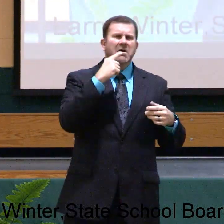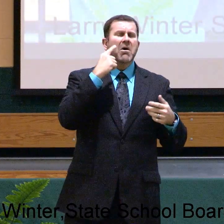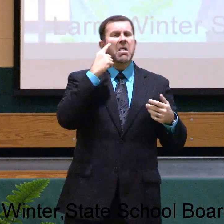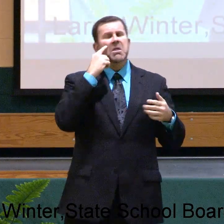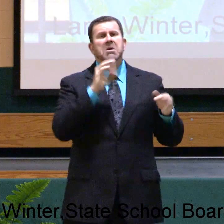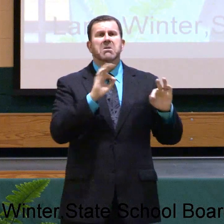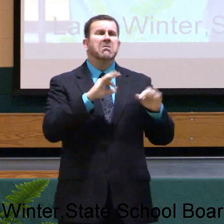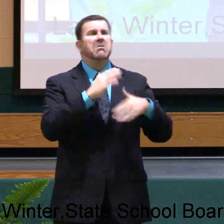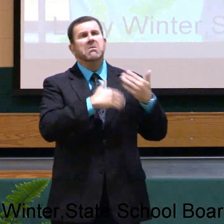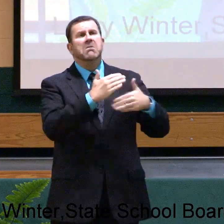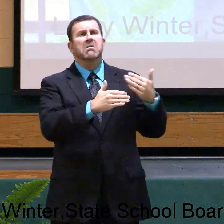humbled.